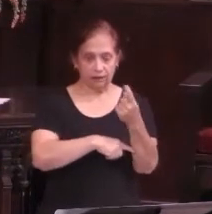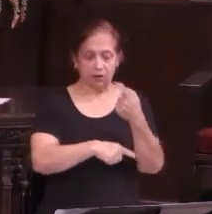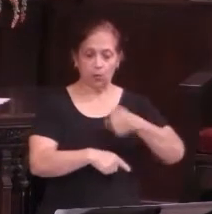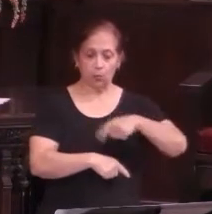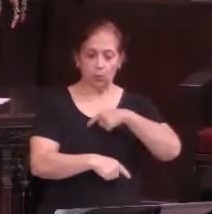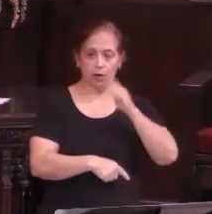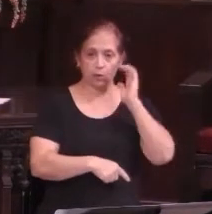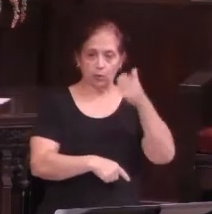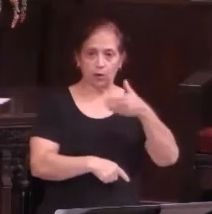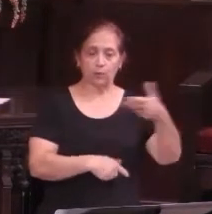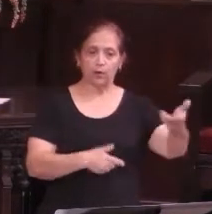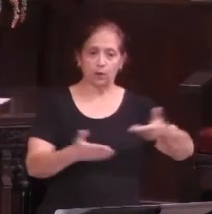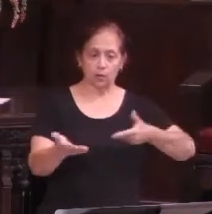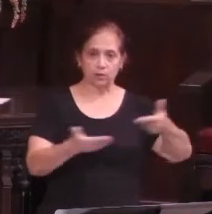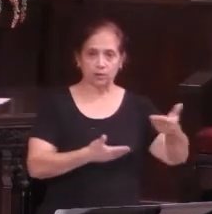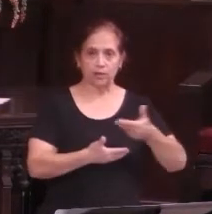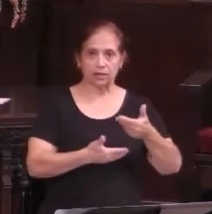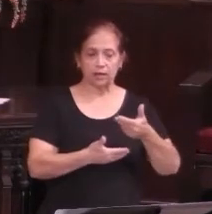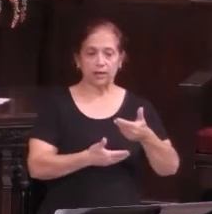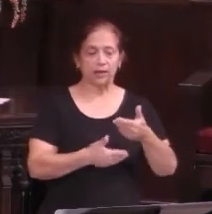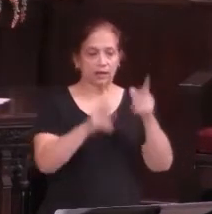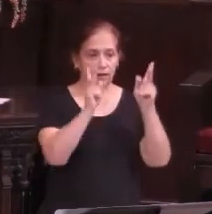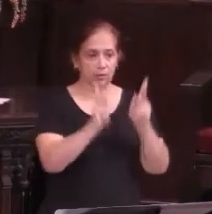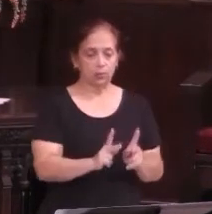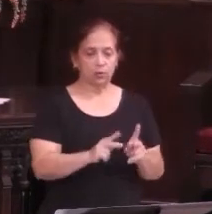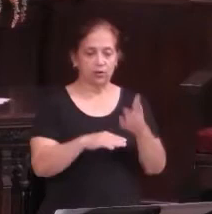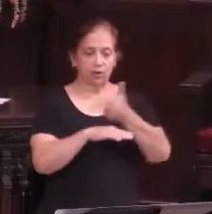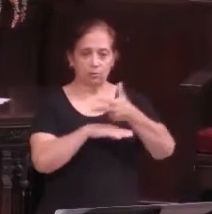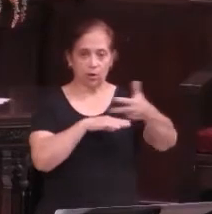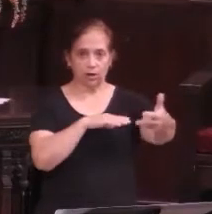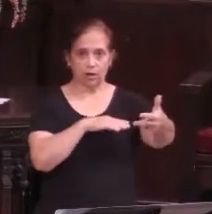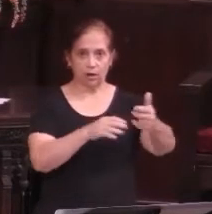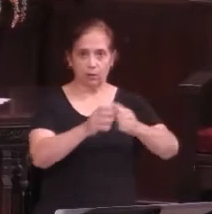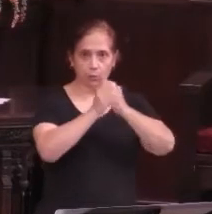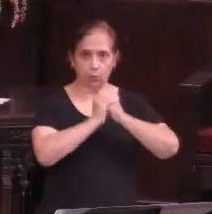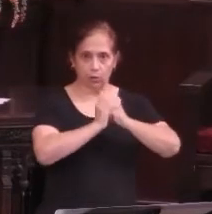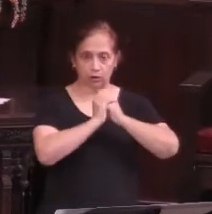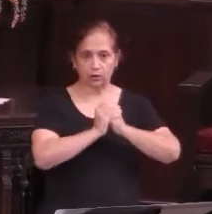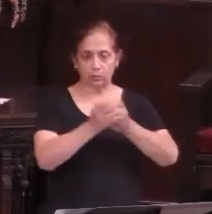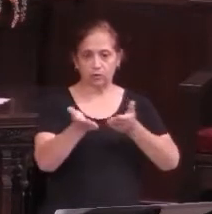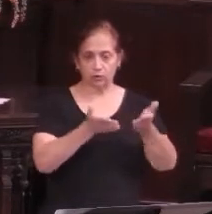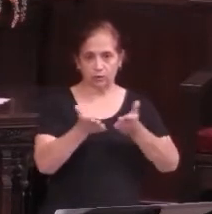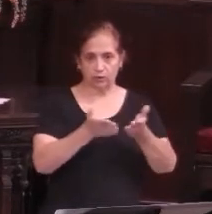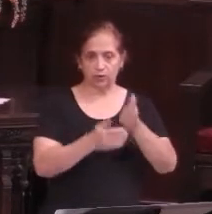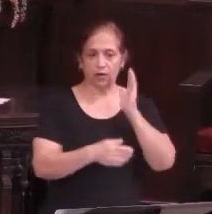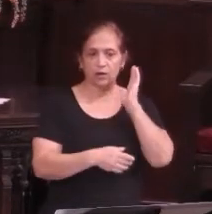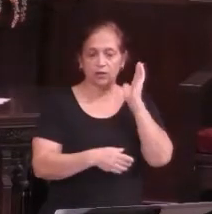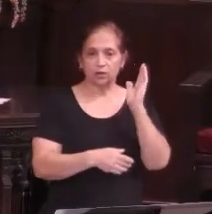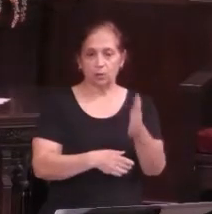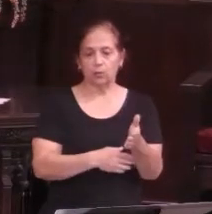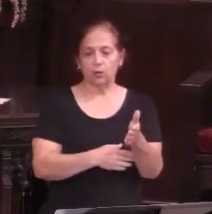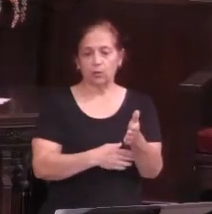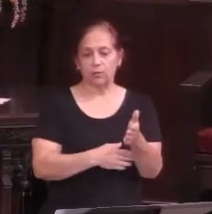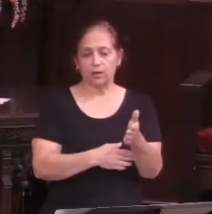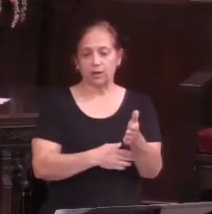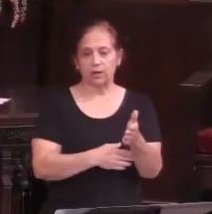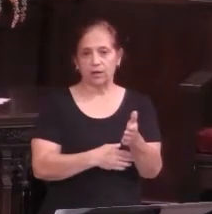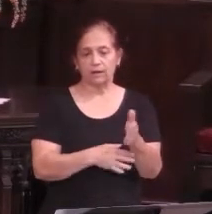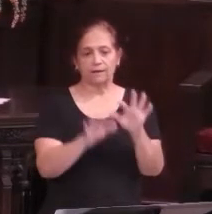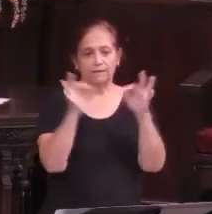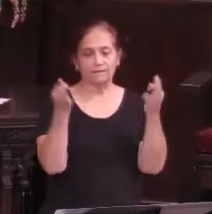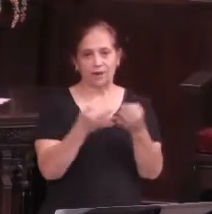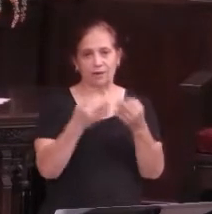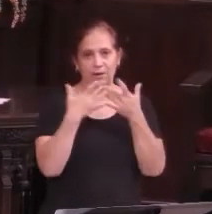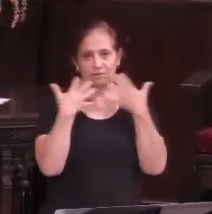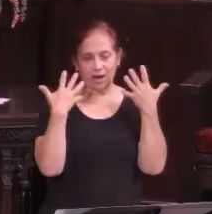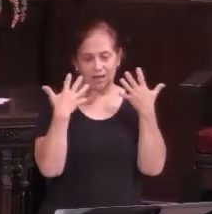will be hosting an in-person parking lot worship service, which will be extremely